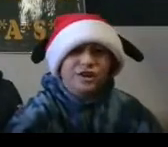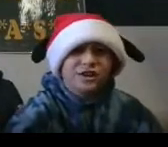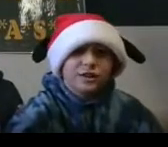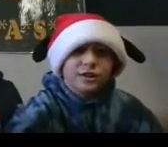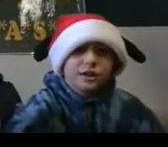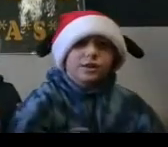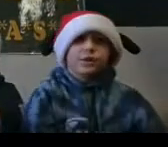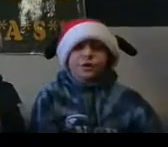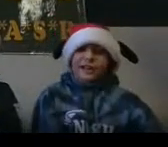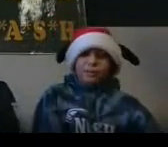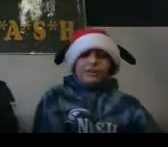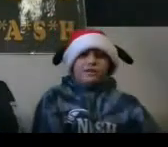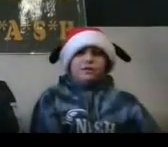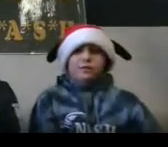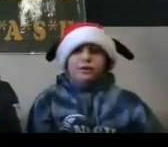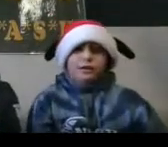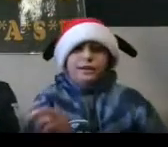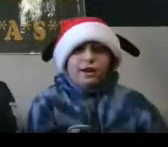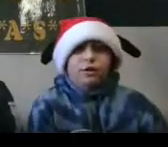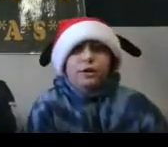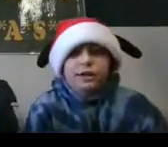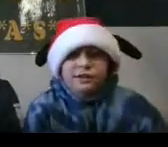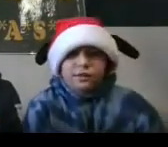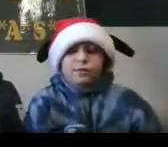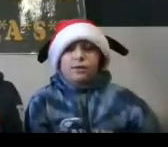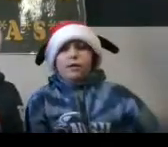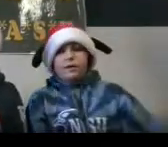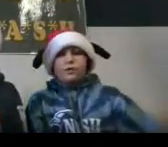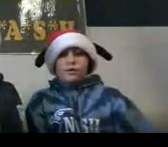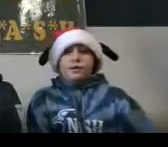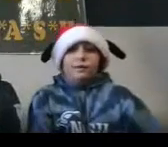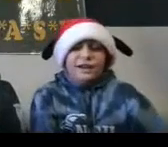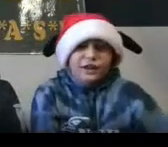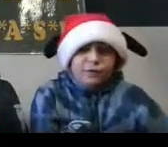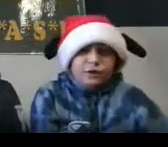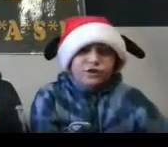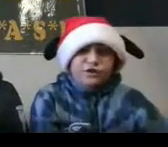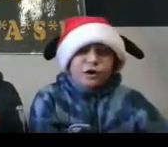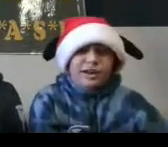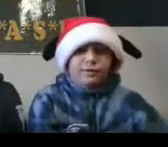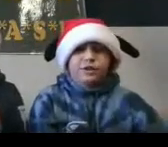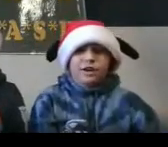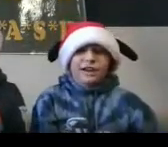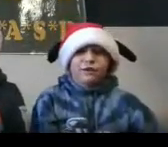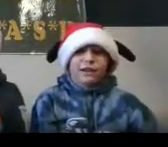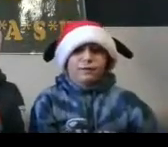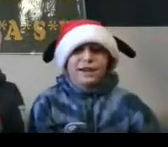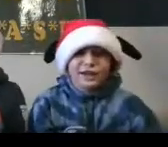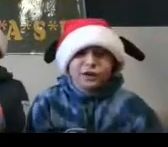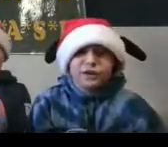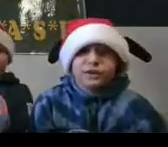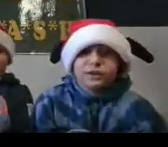huge. You can get with this. Now, is it reindeer versus snowman? Raise your hand if you